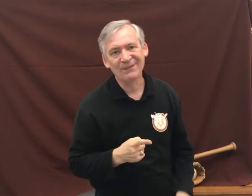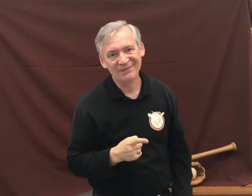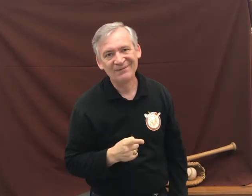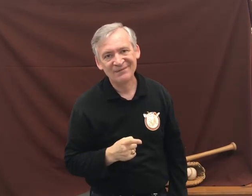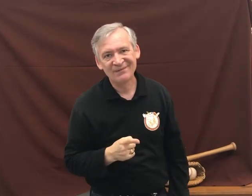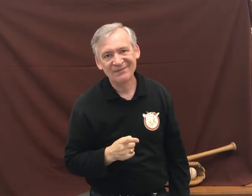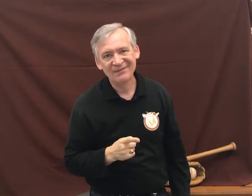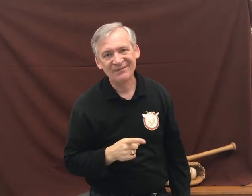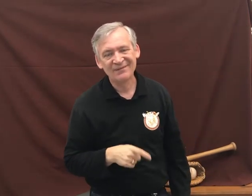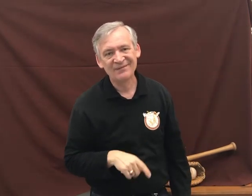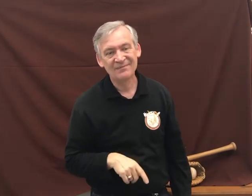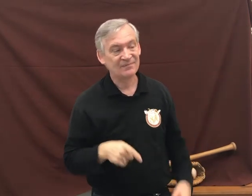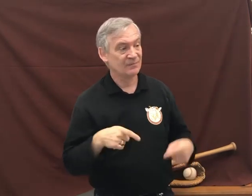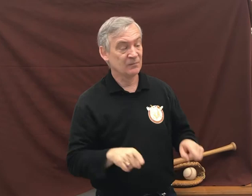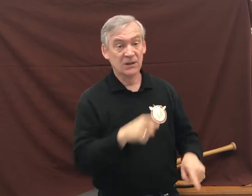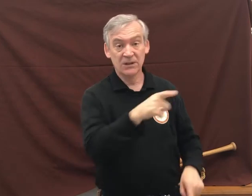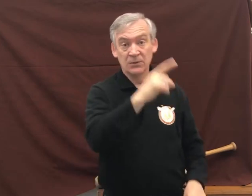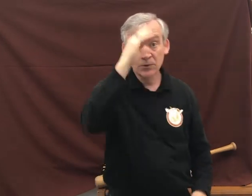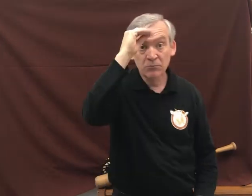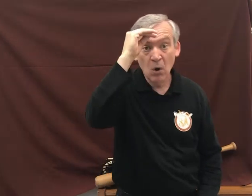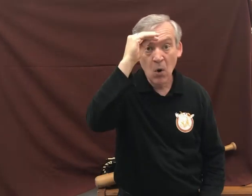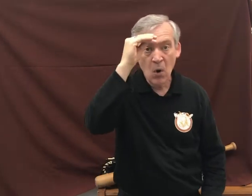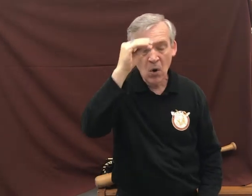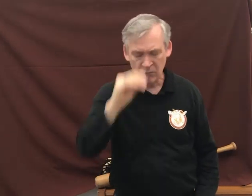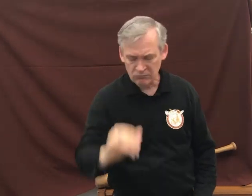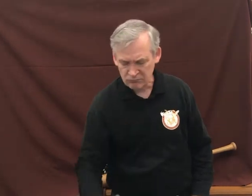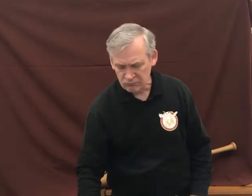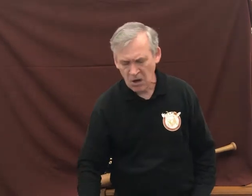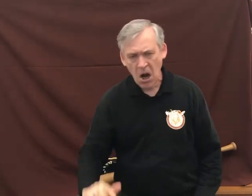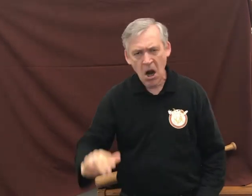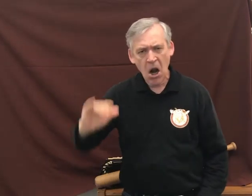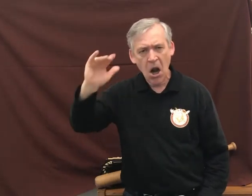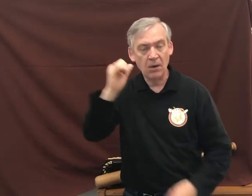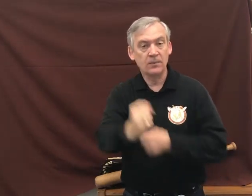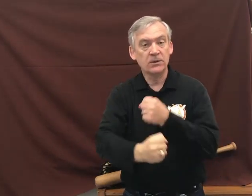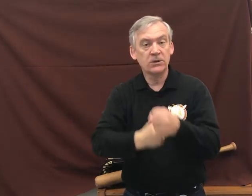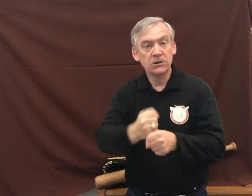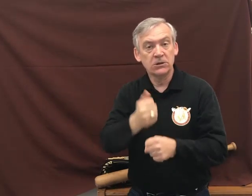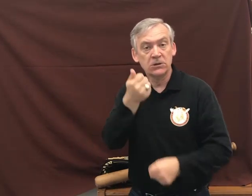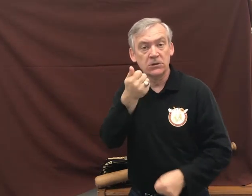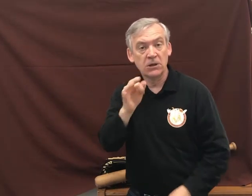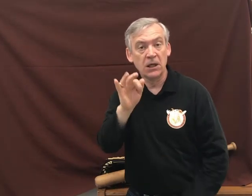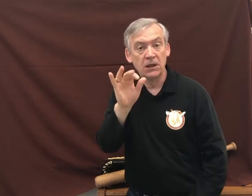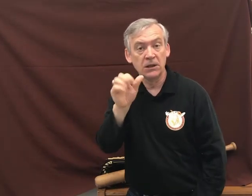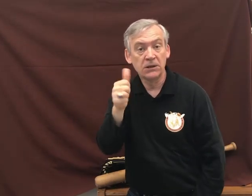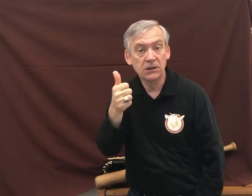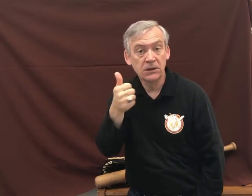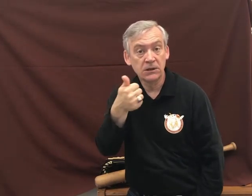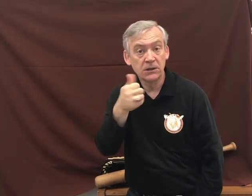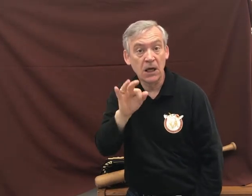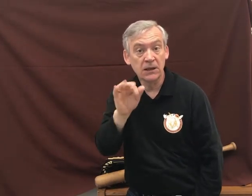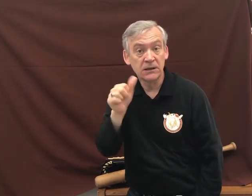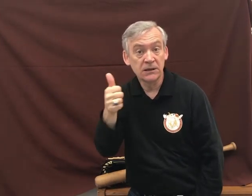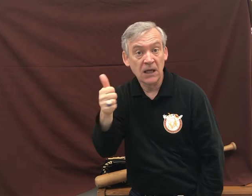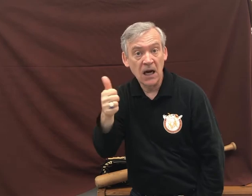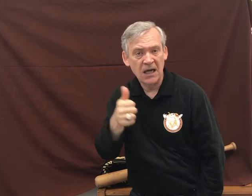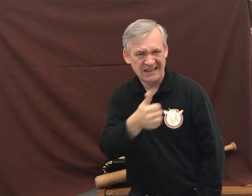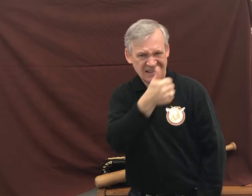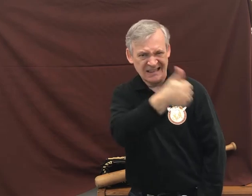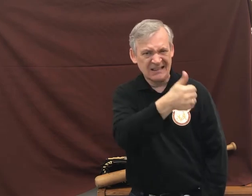As a boy in 1910, he attended a deaf residential school where playing sports was not encouraged.